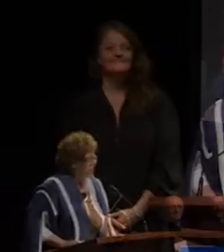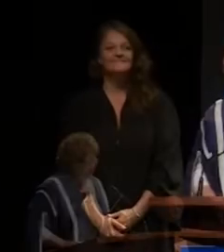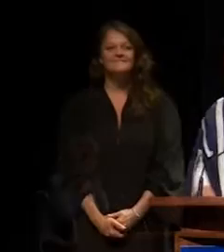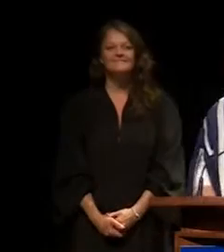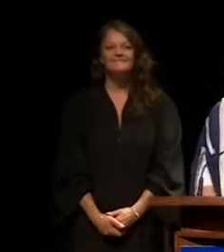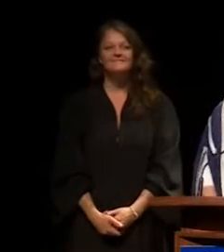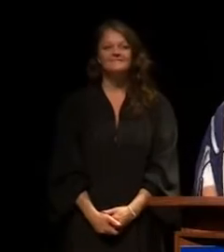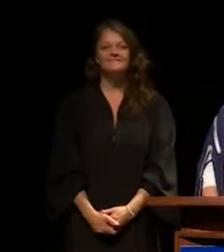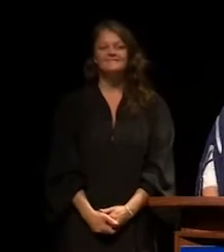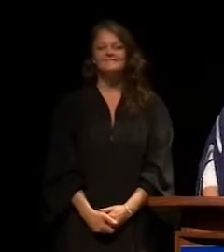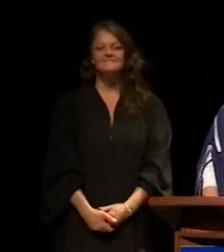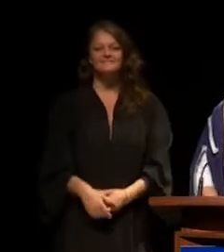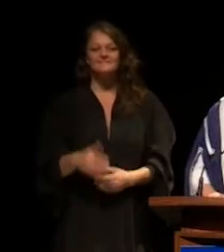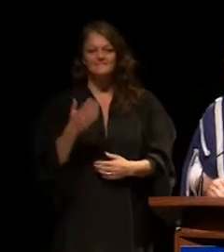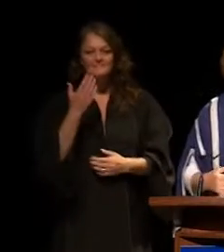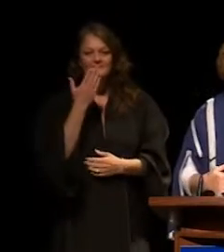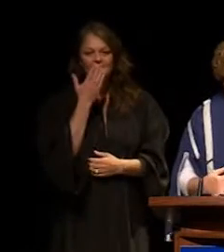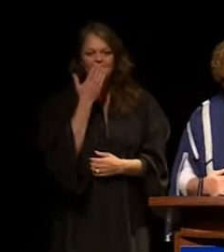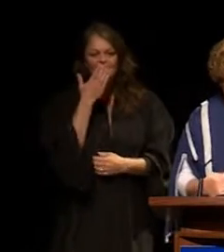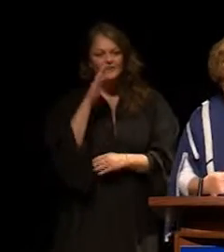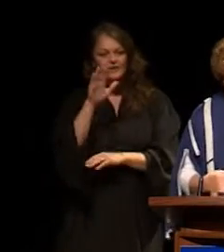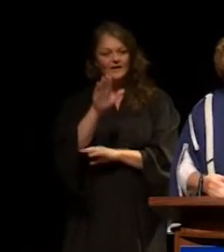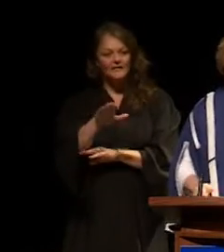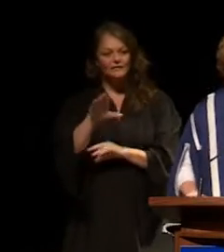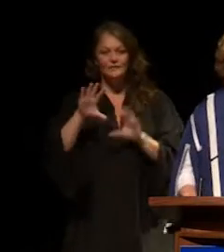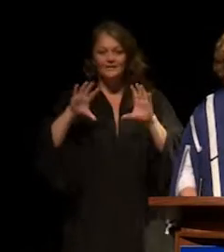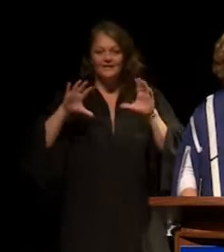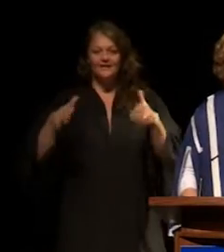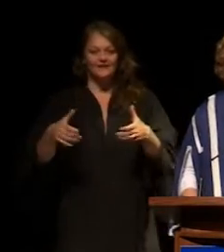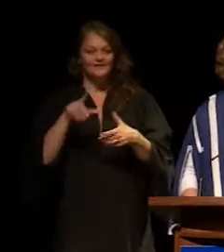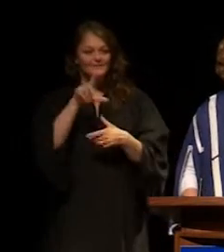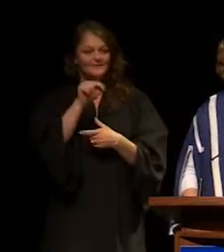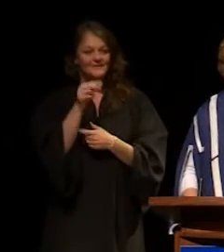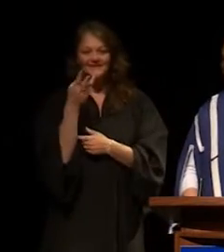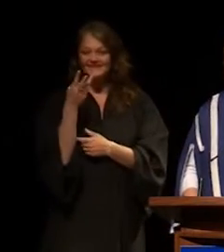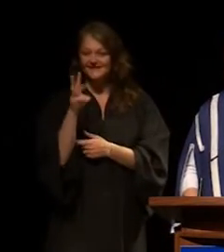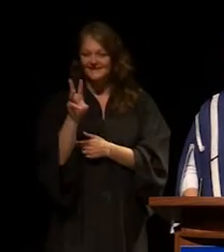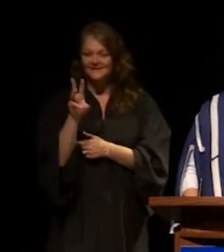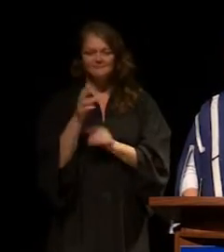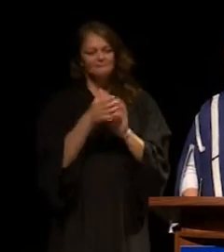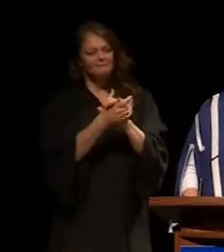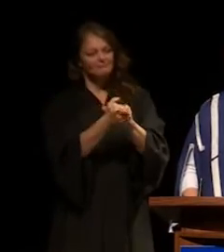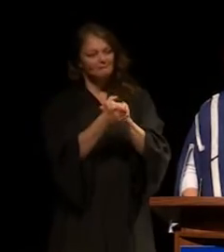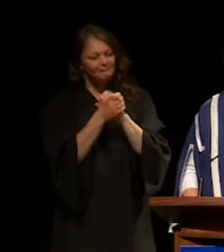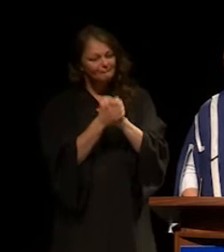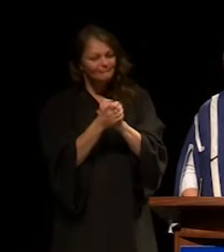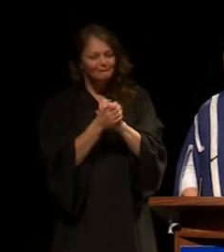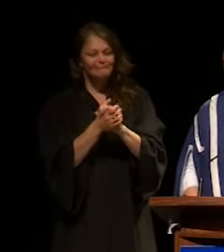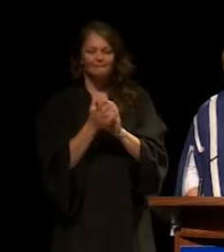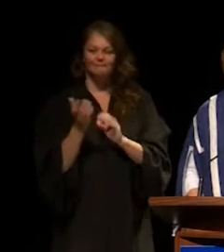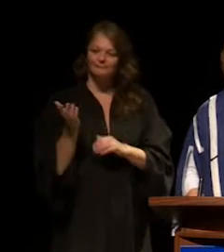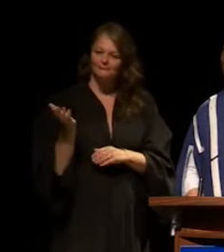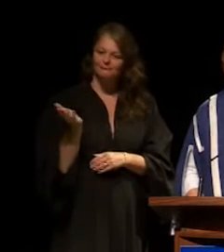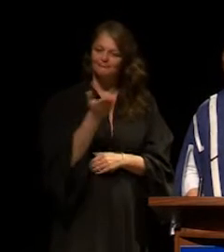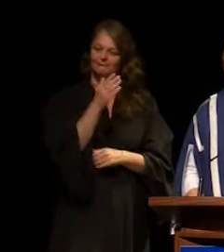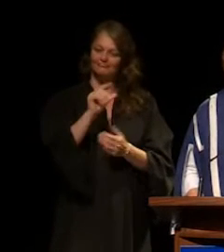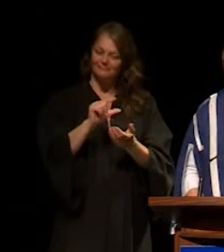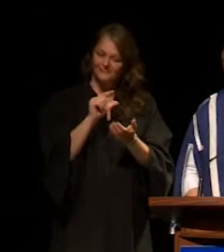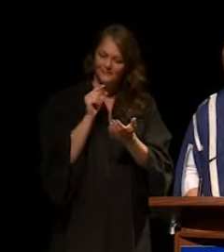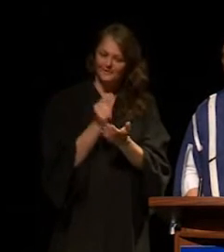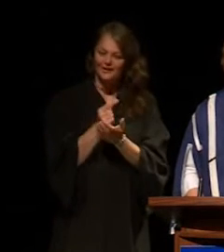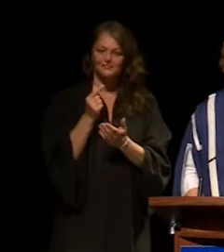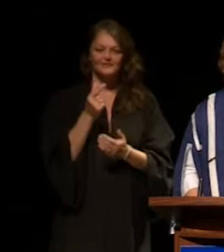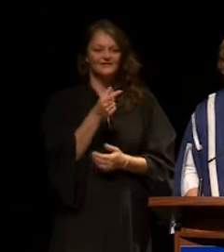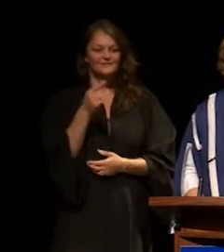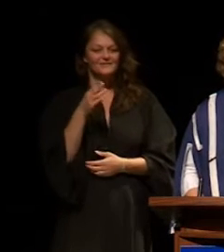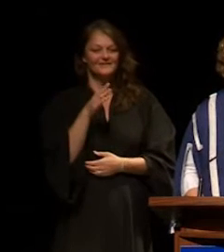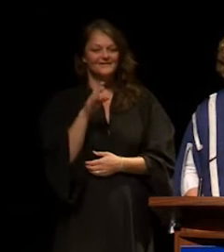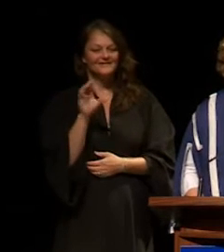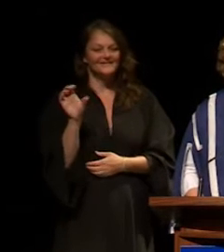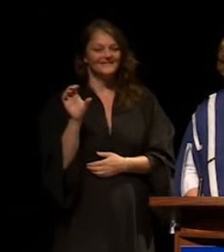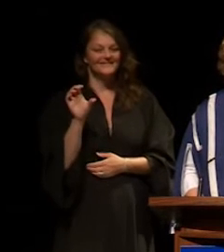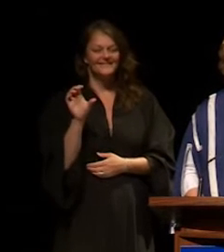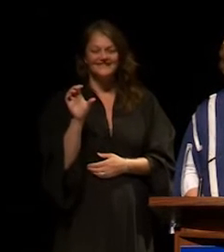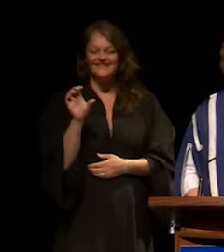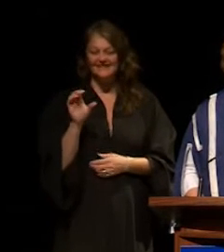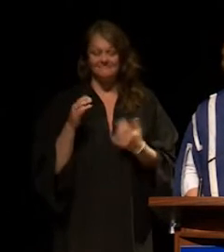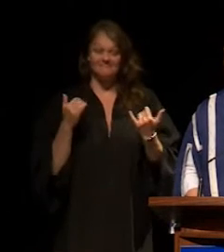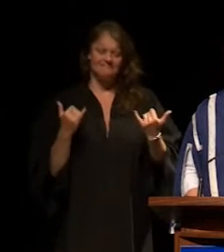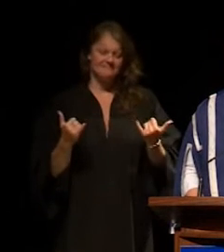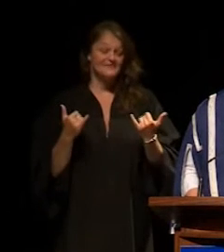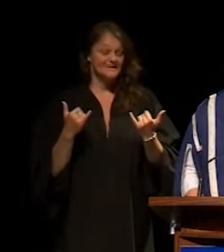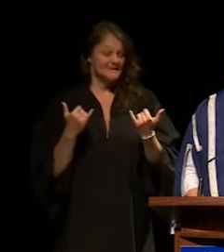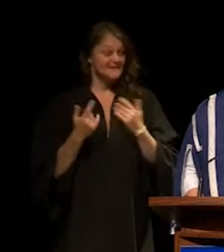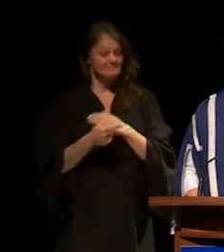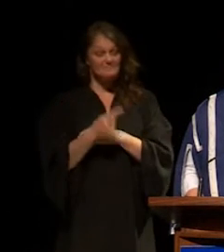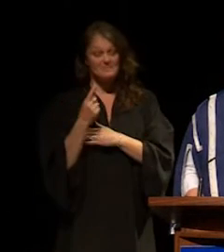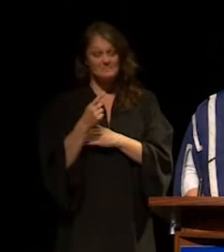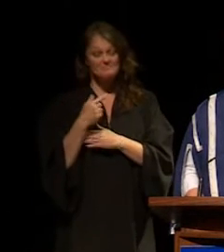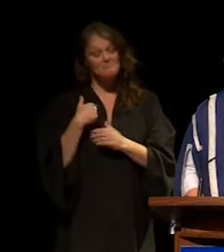Good afternoon, class of 2016. Congratulations on your graduation from George Brown College. This is a milestone